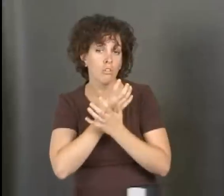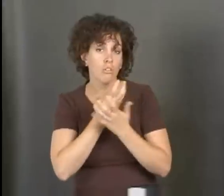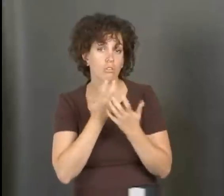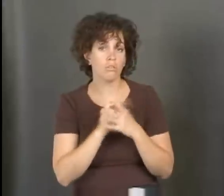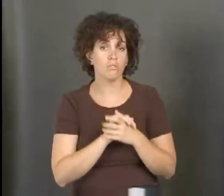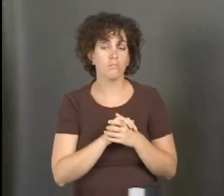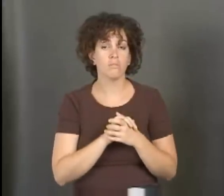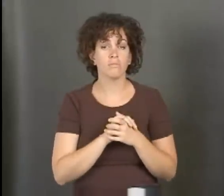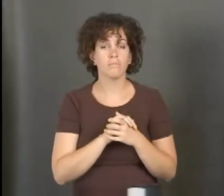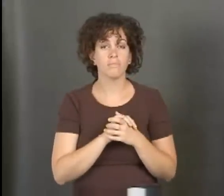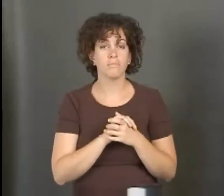Dark.